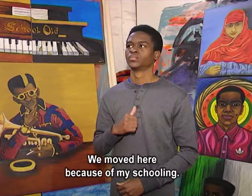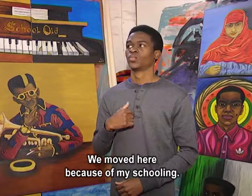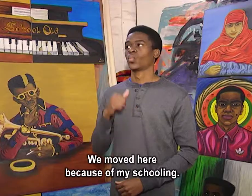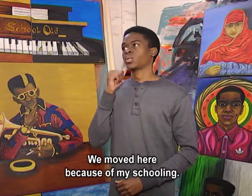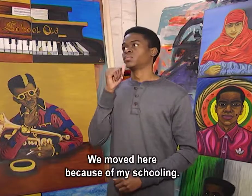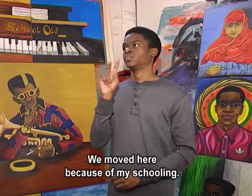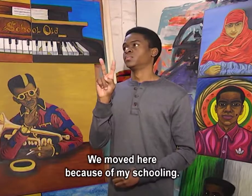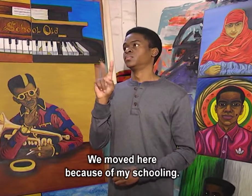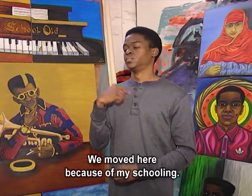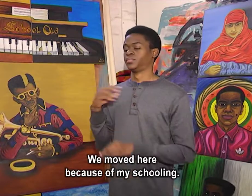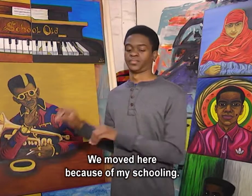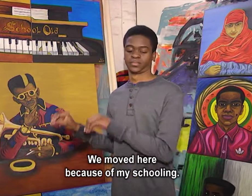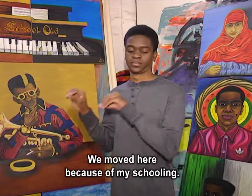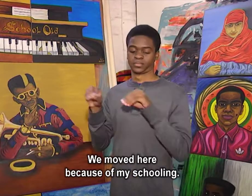We moved here because of my schooling.